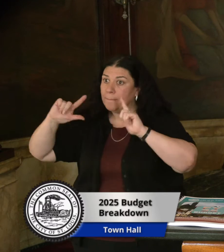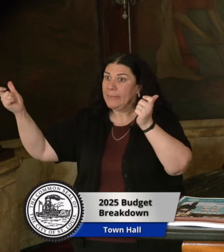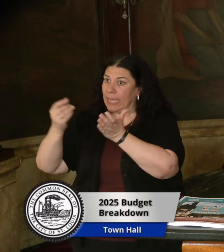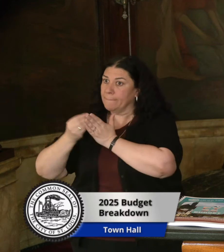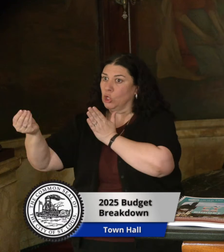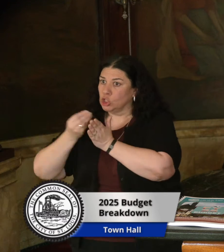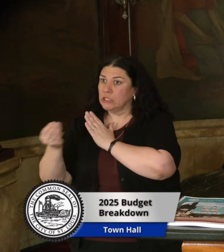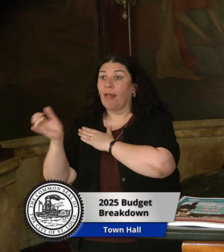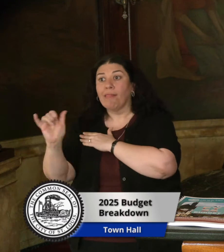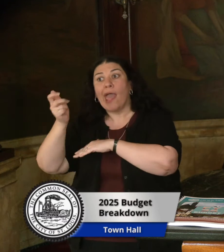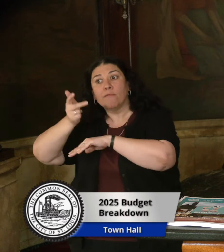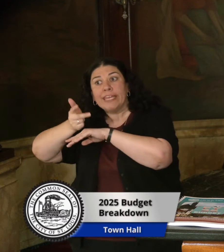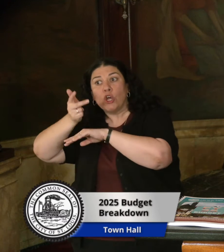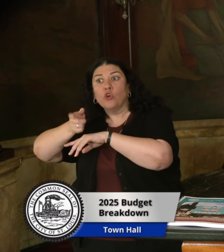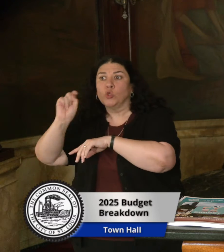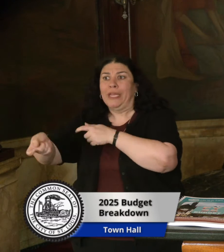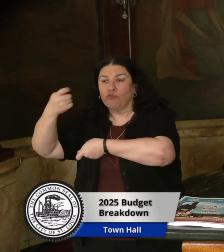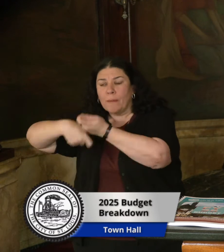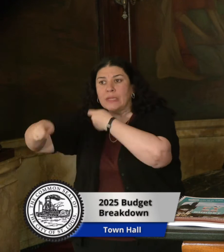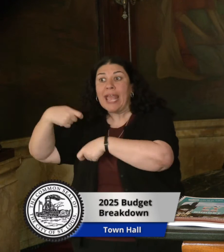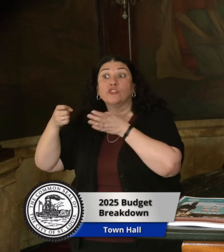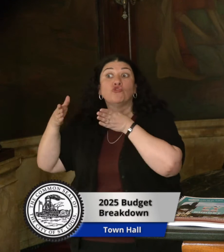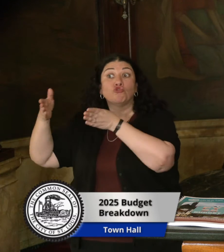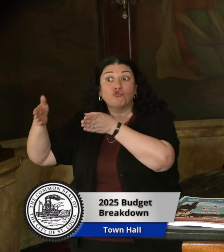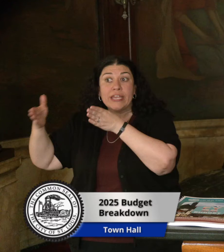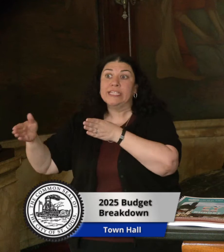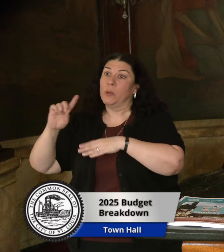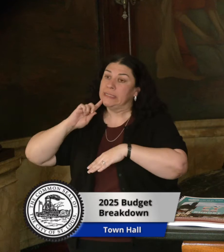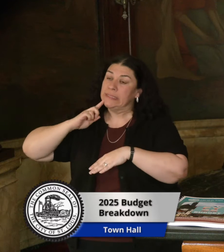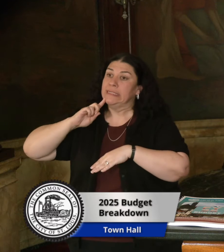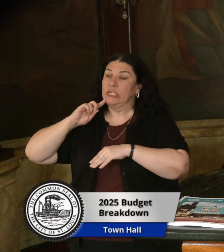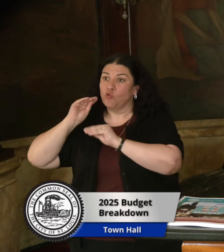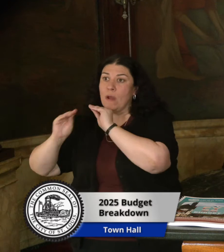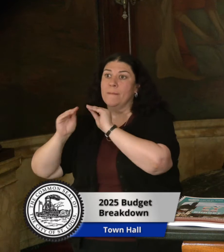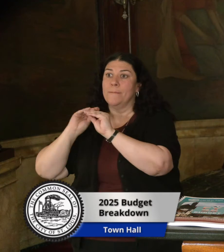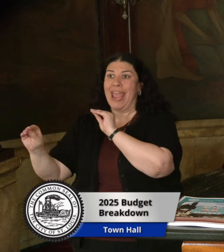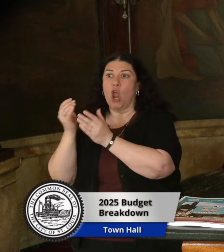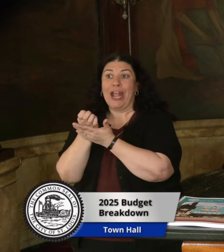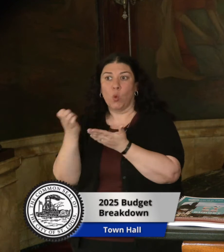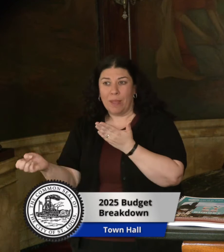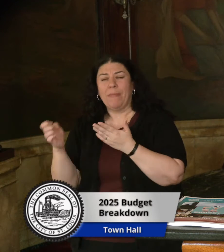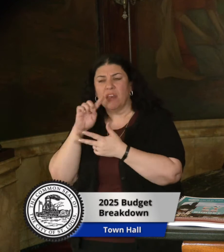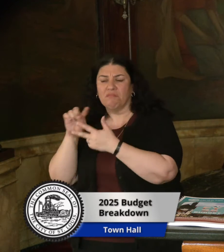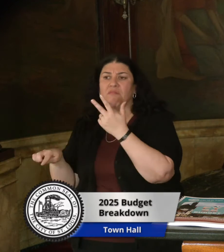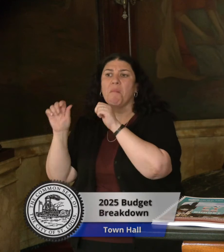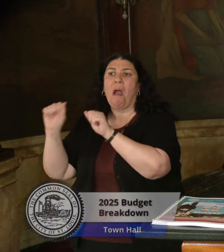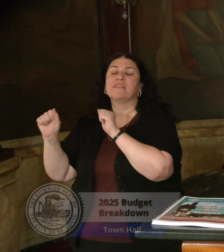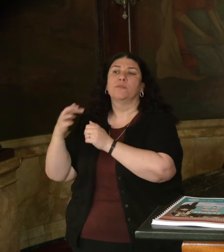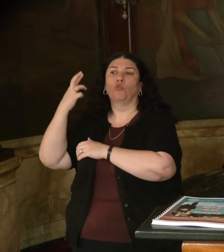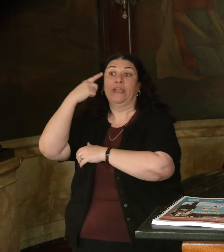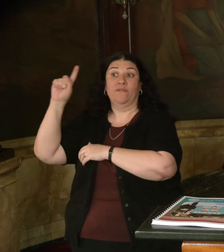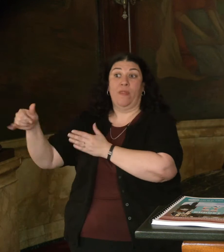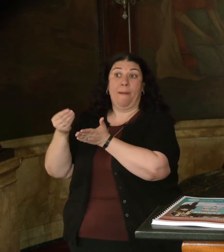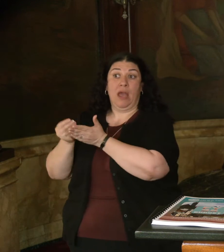like replacing vehicles in our fleet, streets, or heavy repair equipment, or just to name a few categories. As